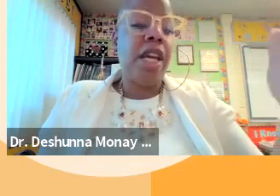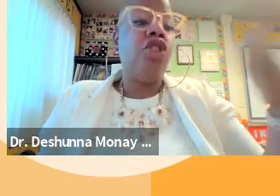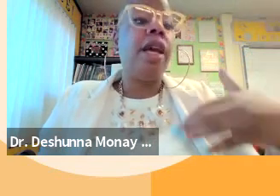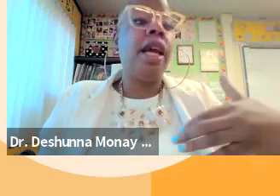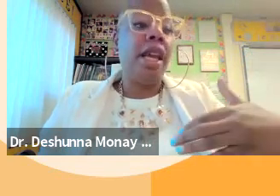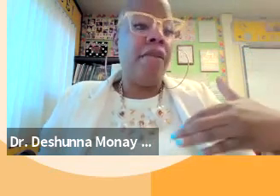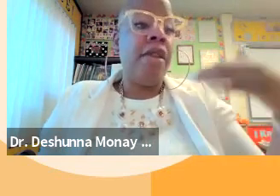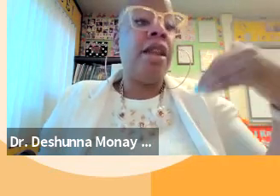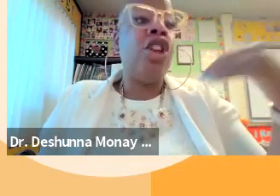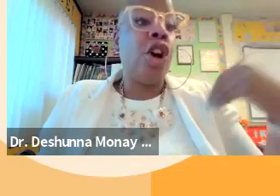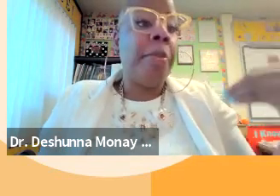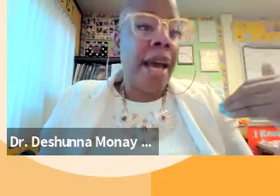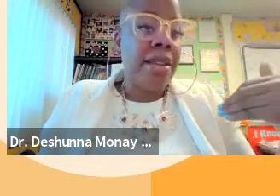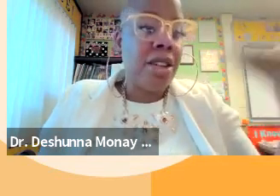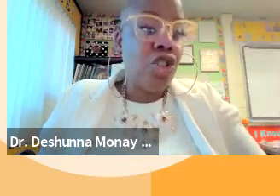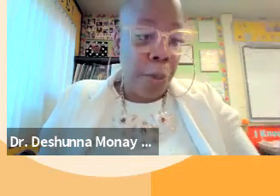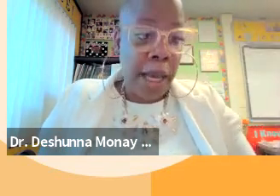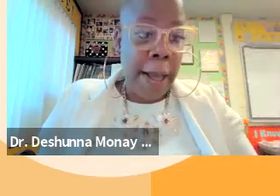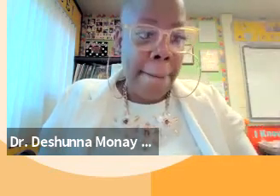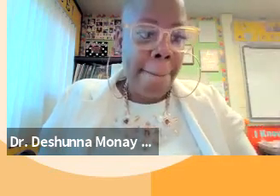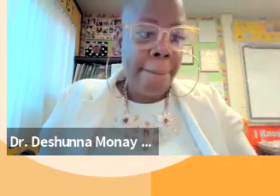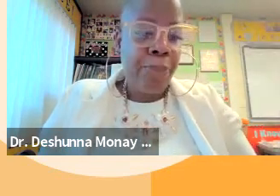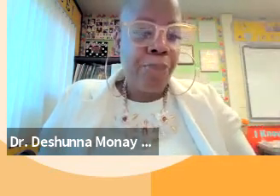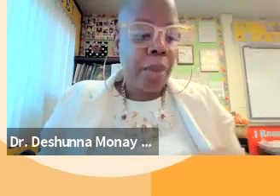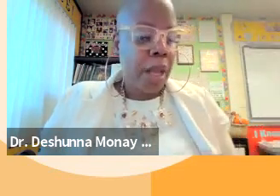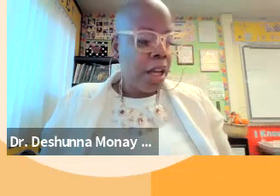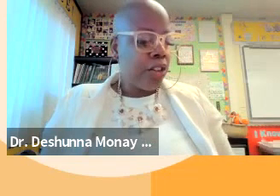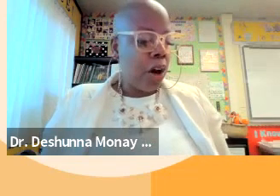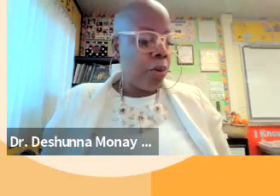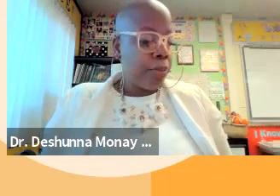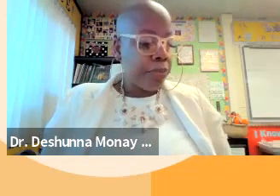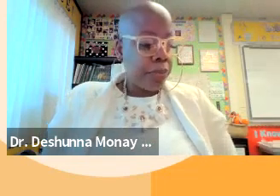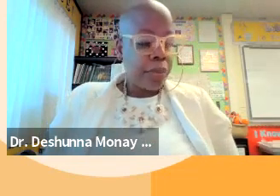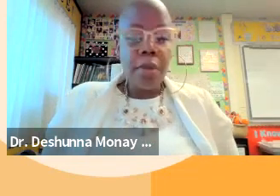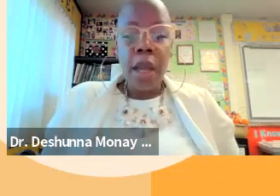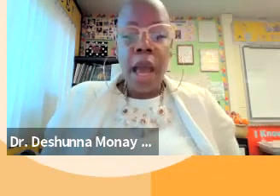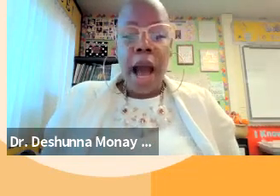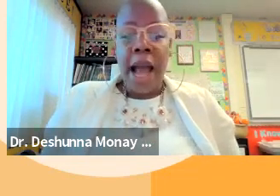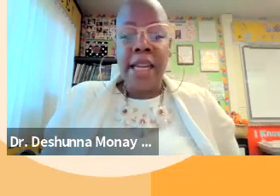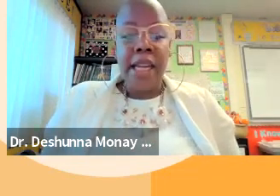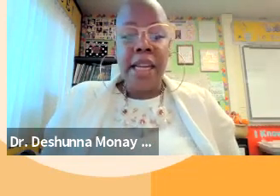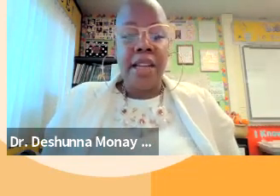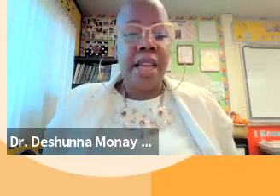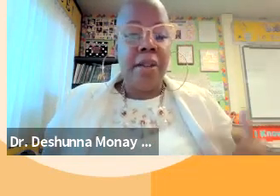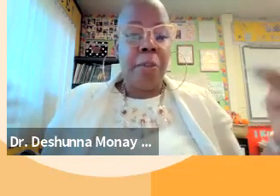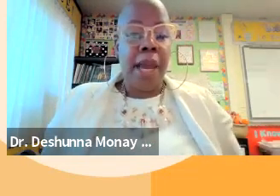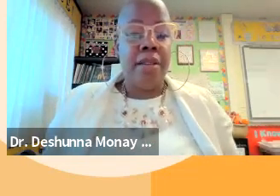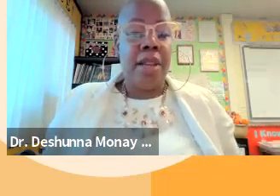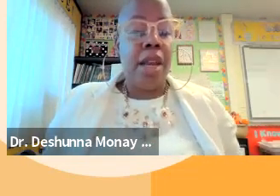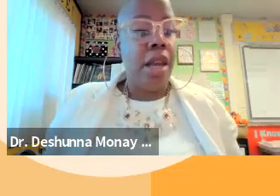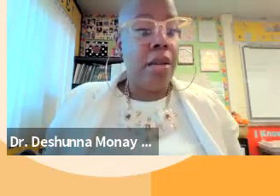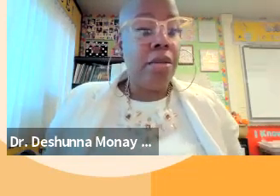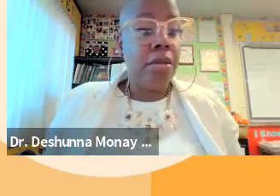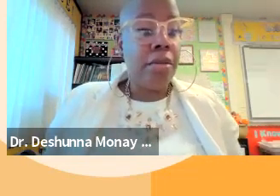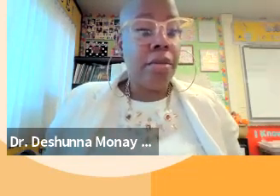self, so that you can give your best to me. So I need a safe space